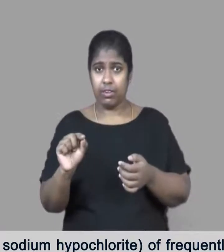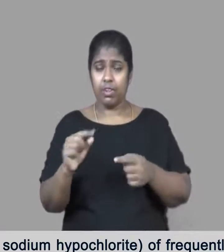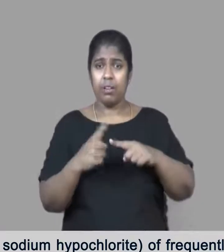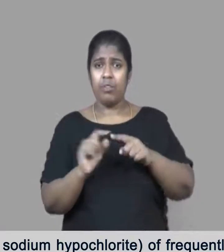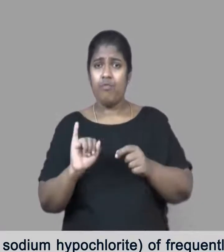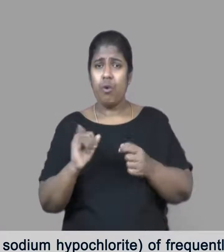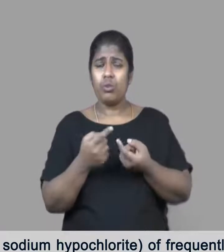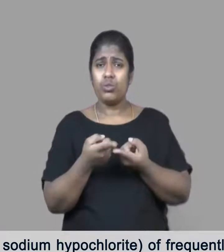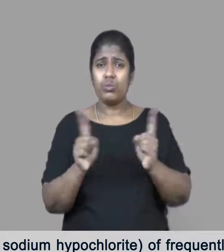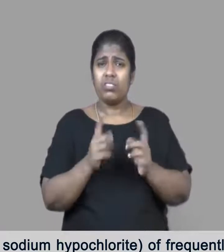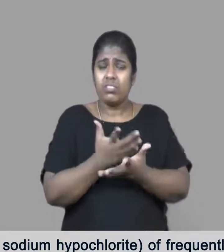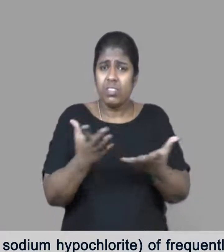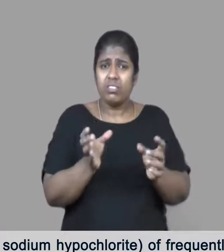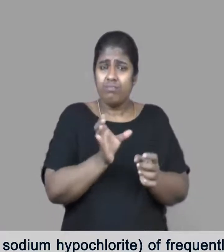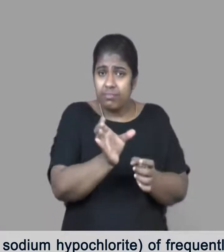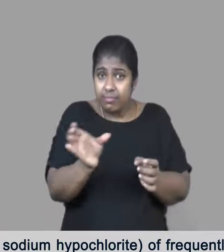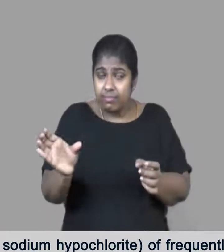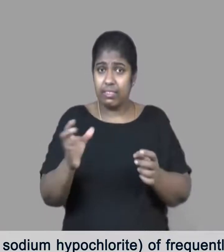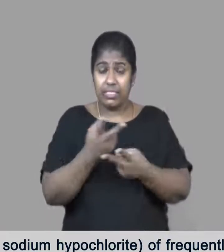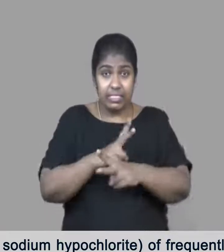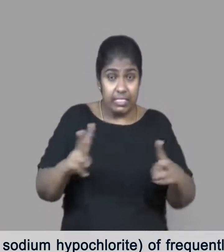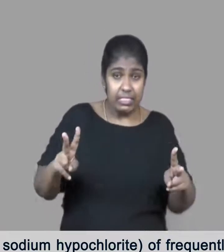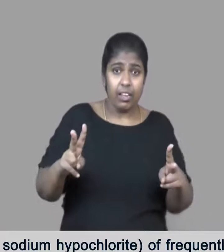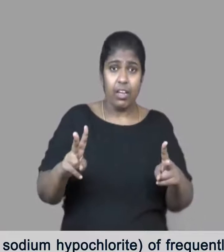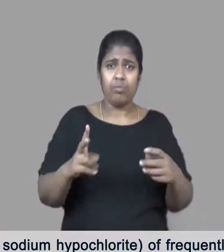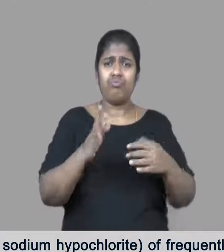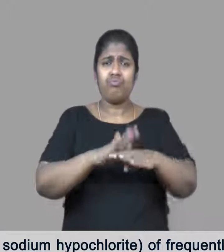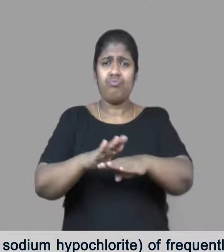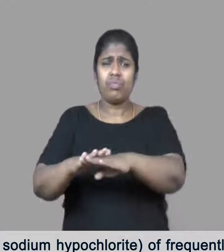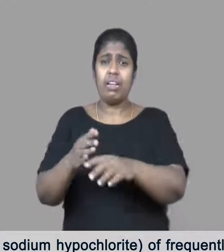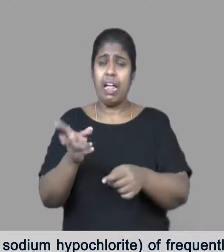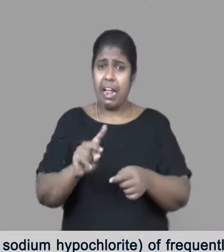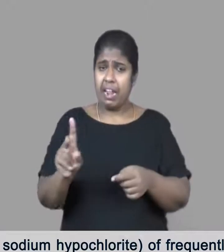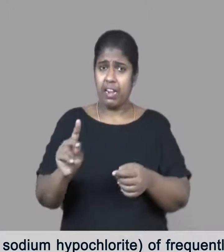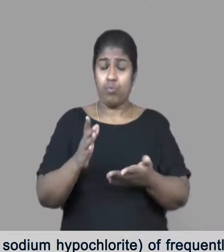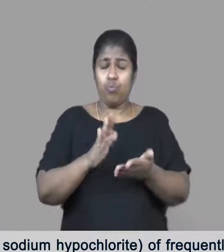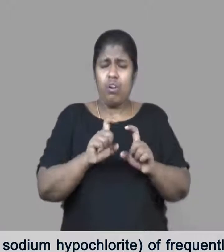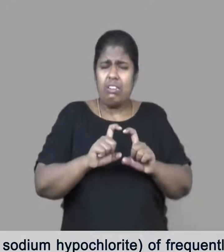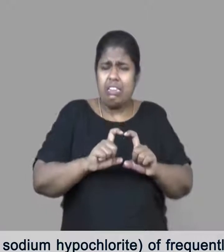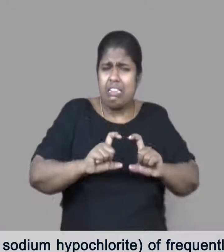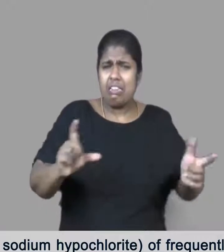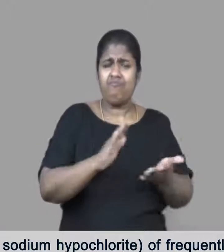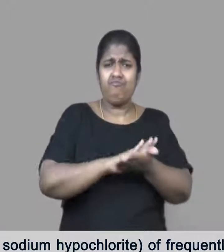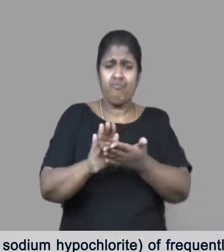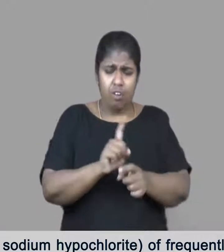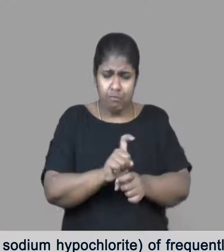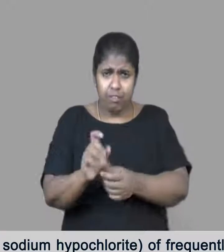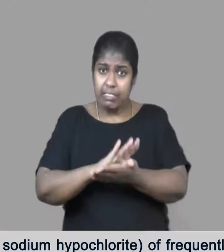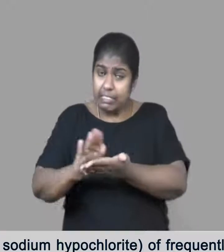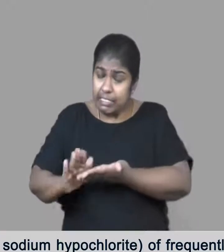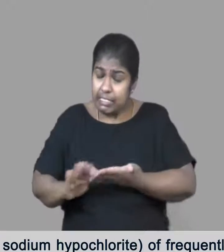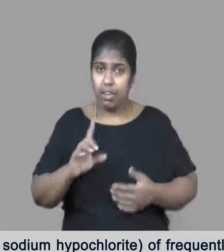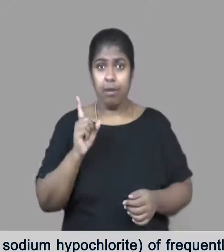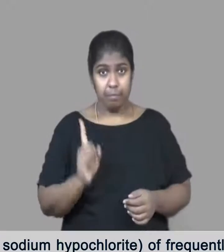of frequently touched surfaces, doorknobs, elevator buttons, washroom